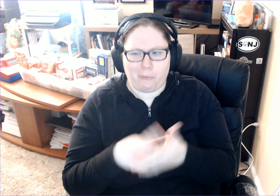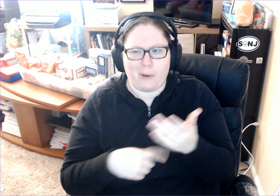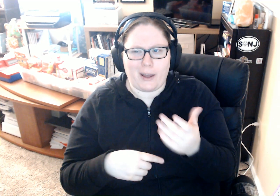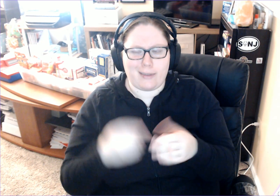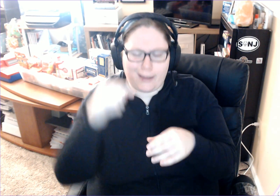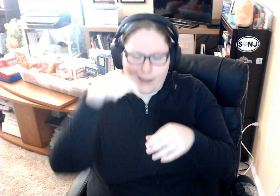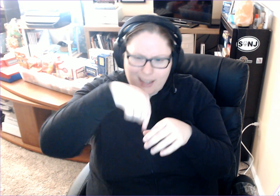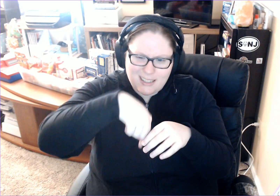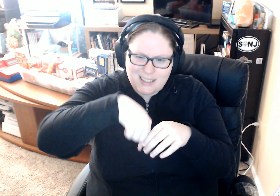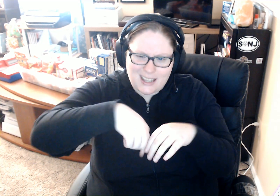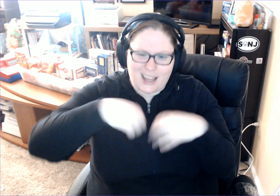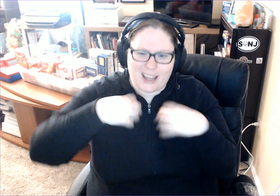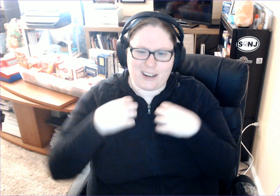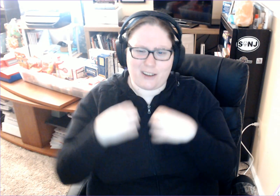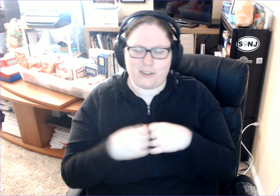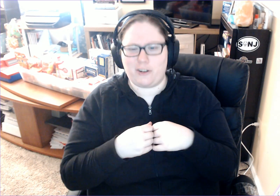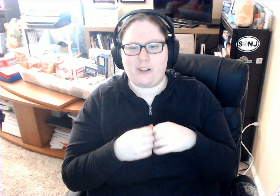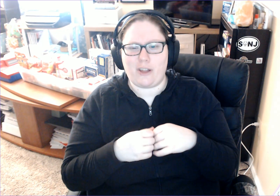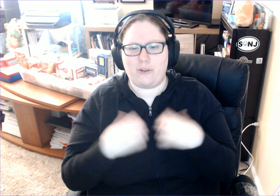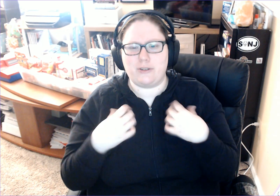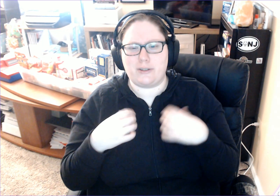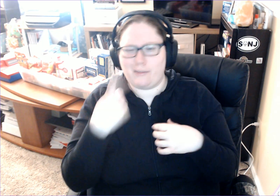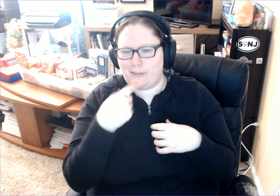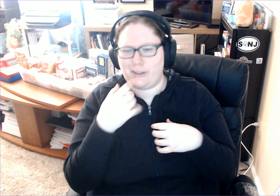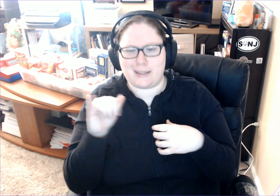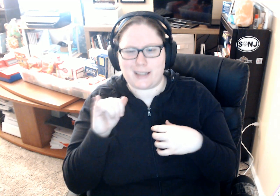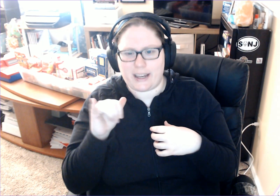the inside of your clothes looks like.